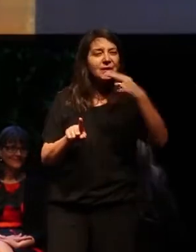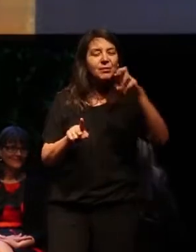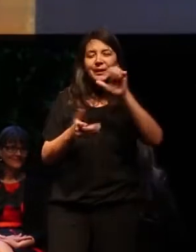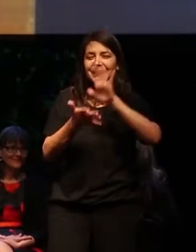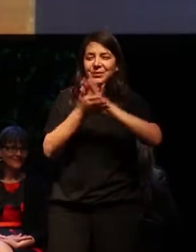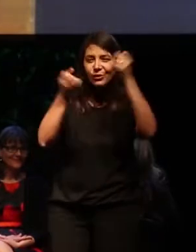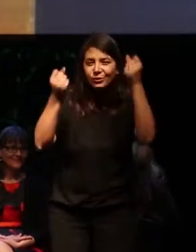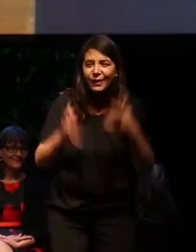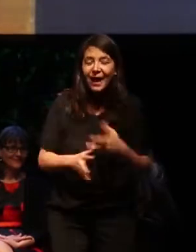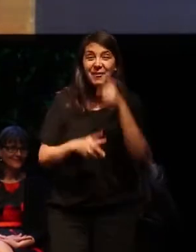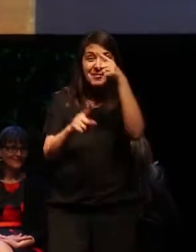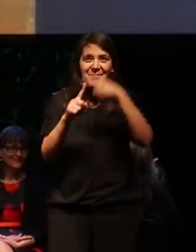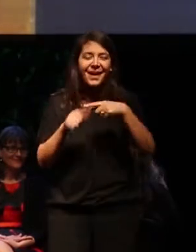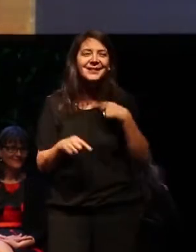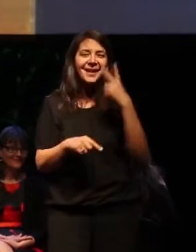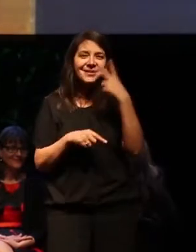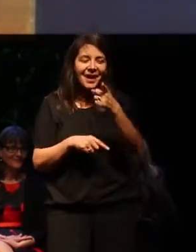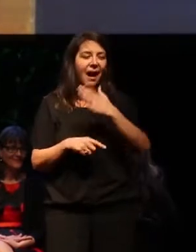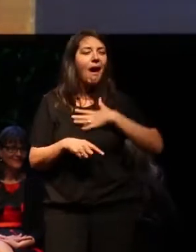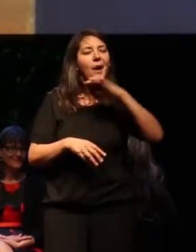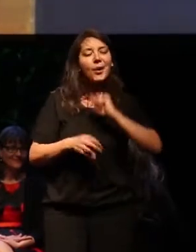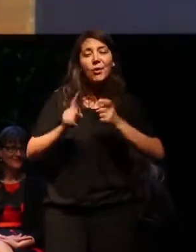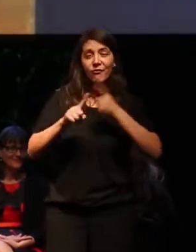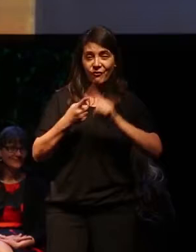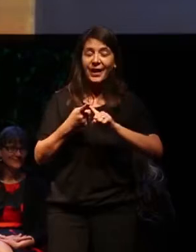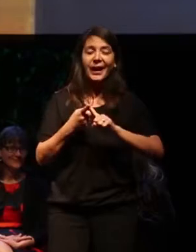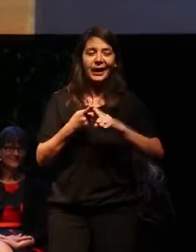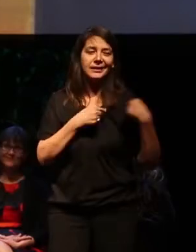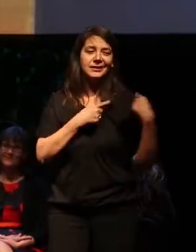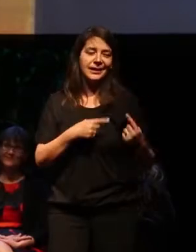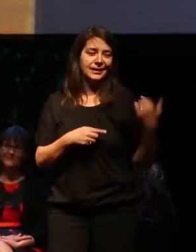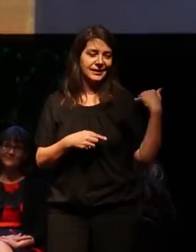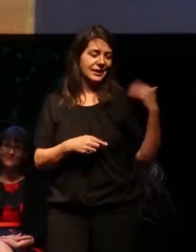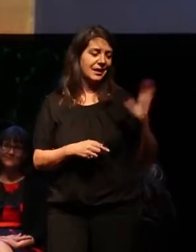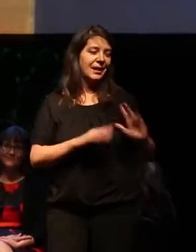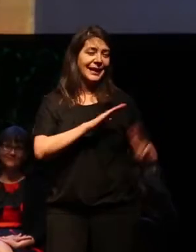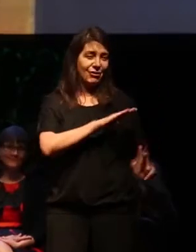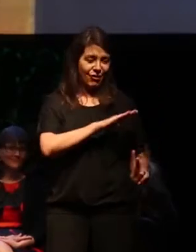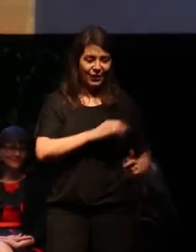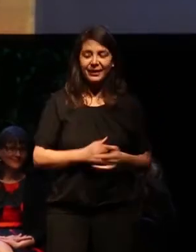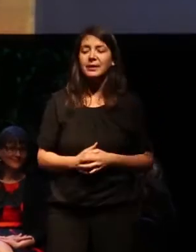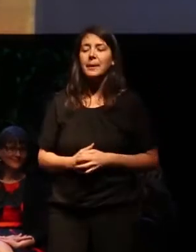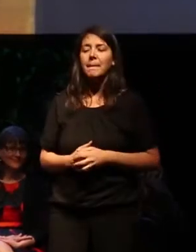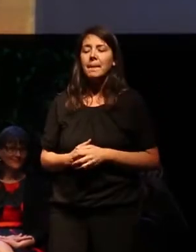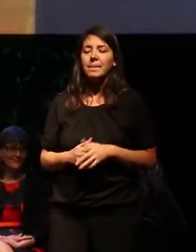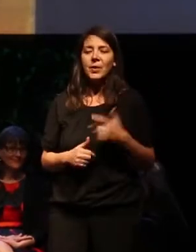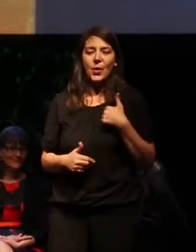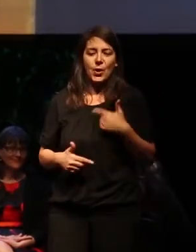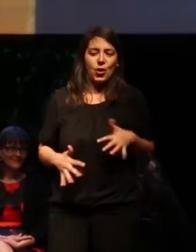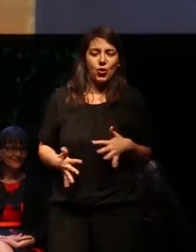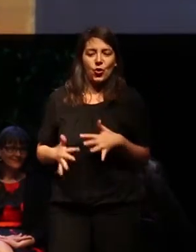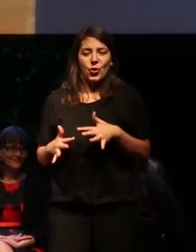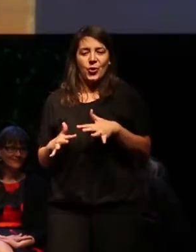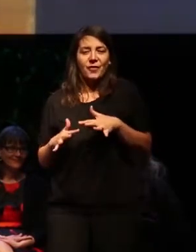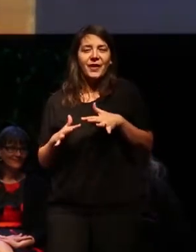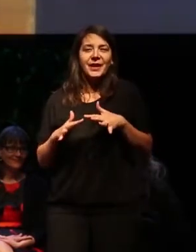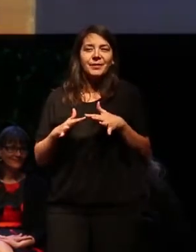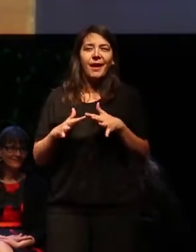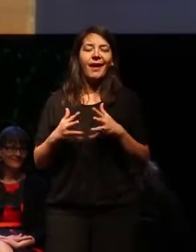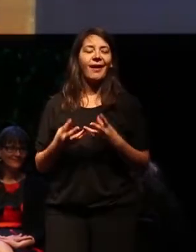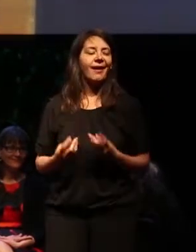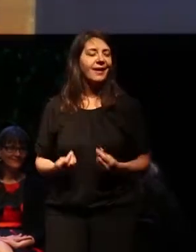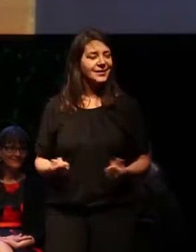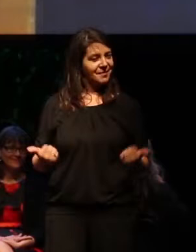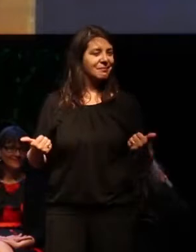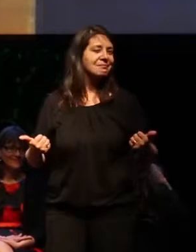old friend I had known since kindergarten. After seeing them, the butterflies that I felt vanished. I knew